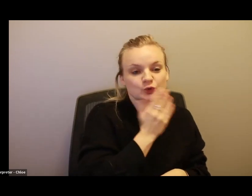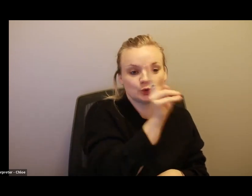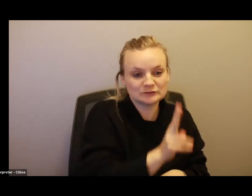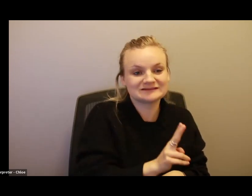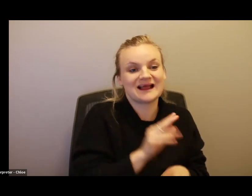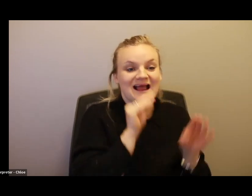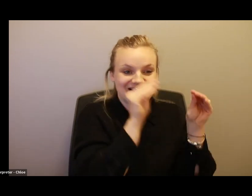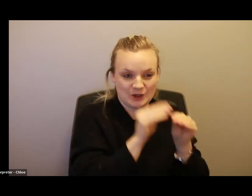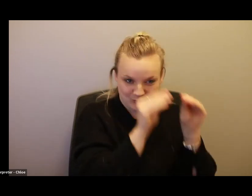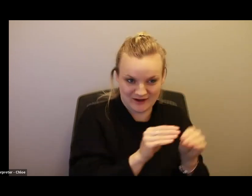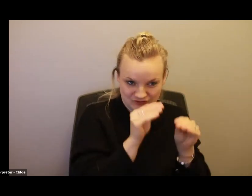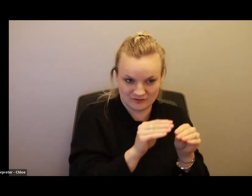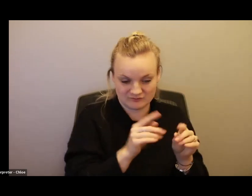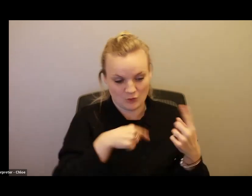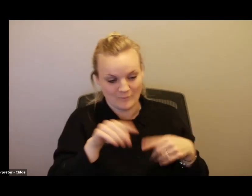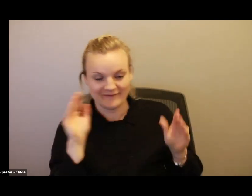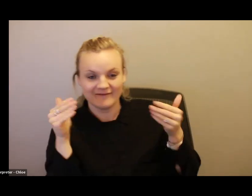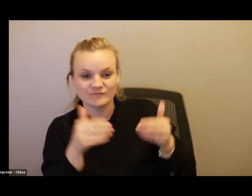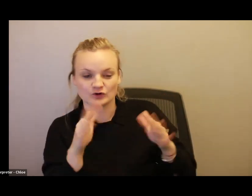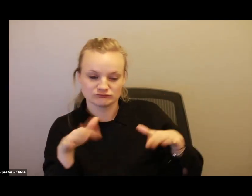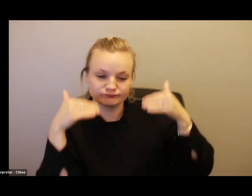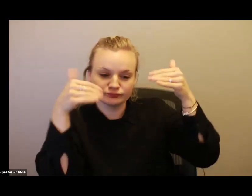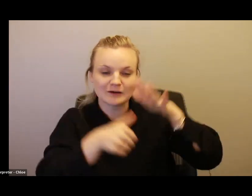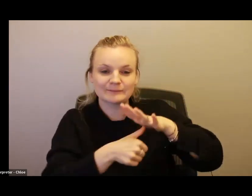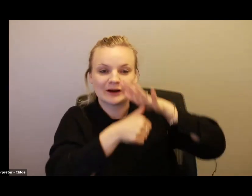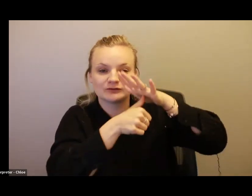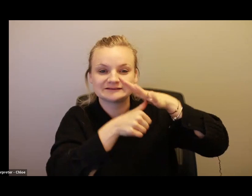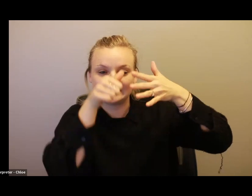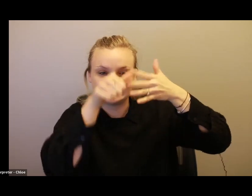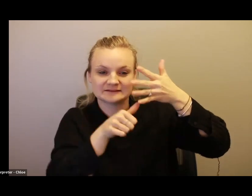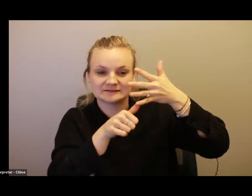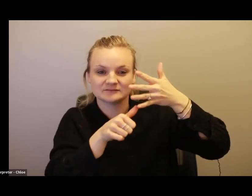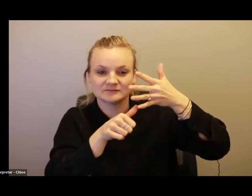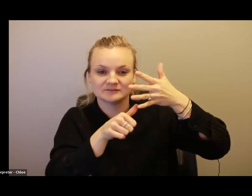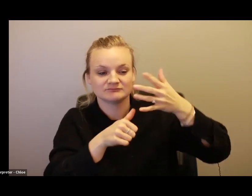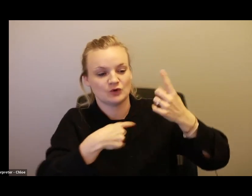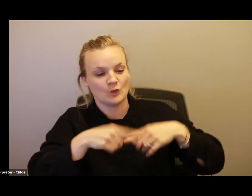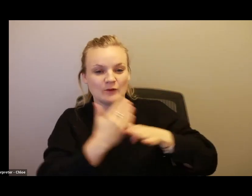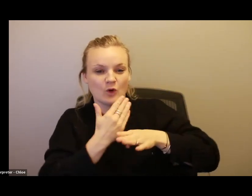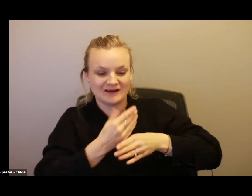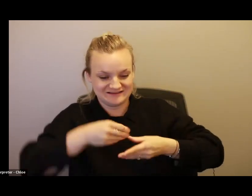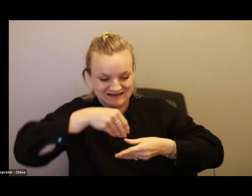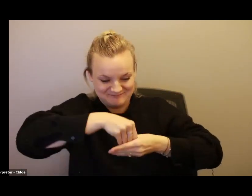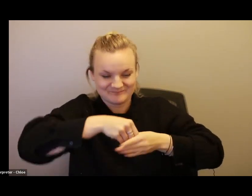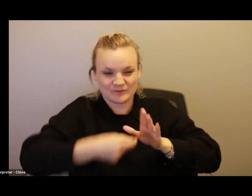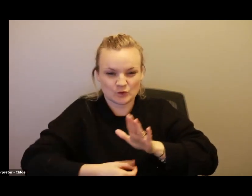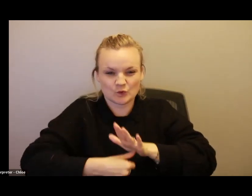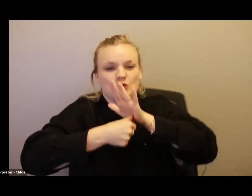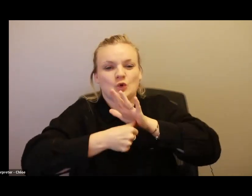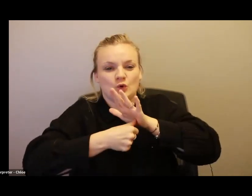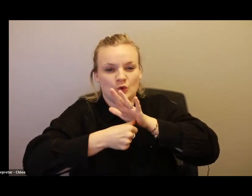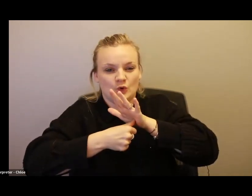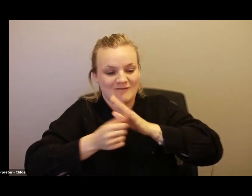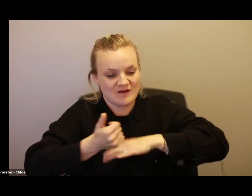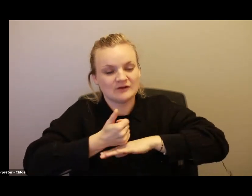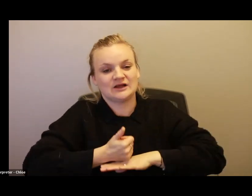our most top priorities, which is to work into the core foundational Doughnut